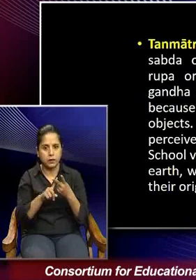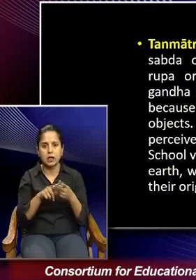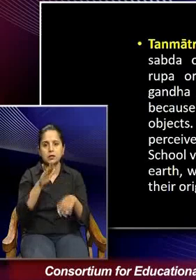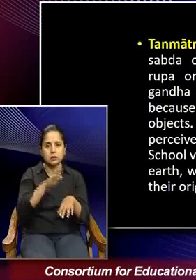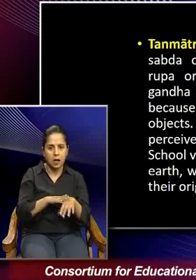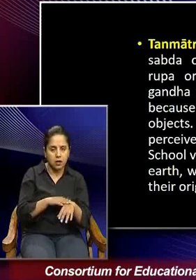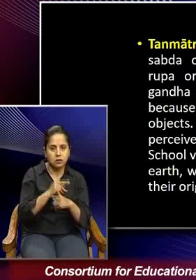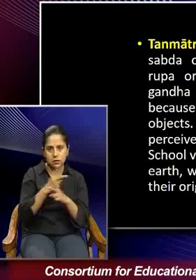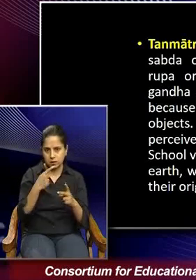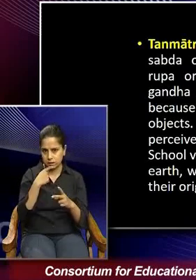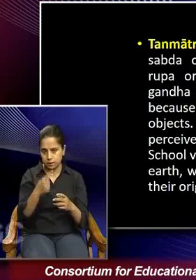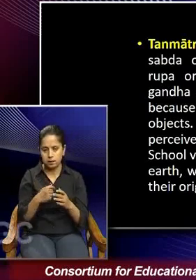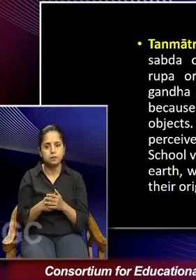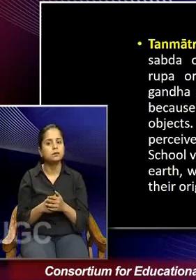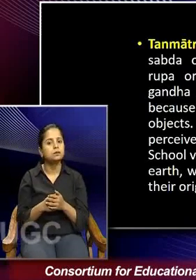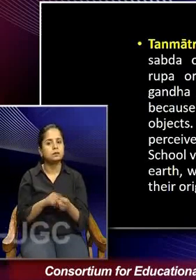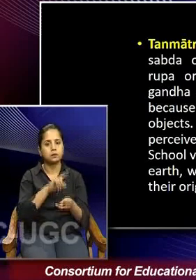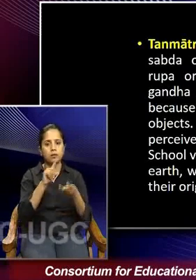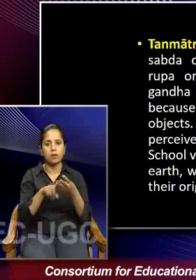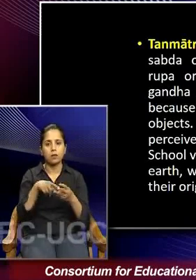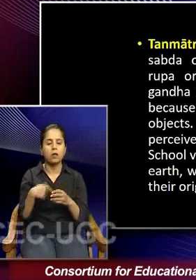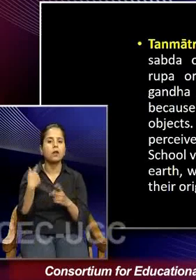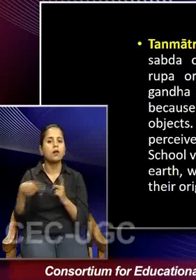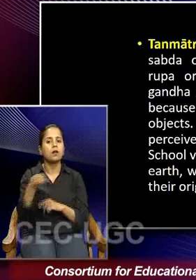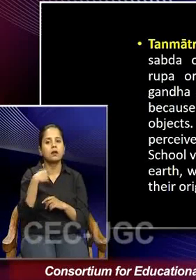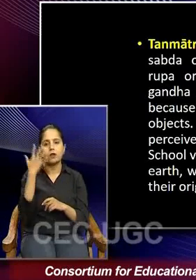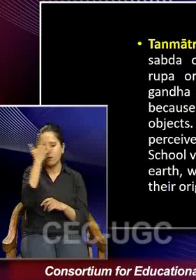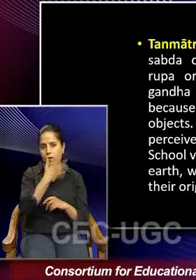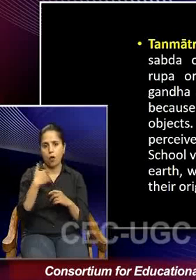or touch, Roop or form,